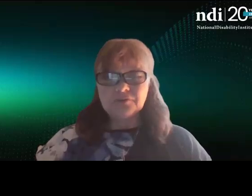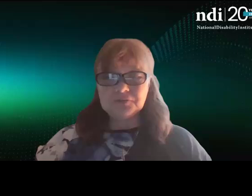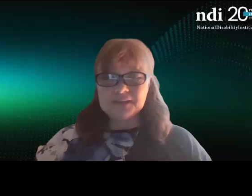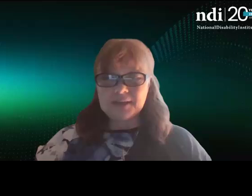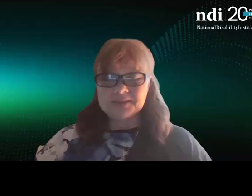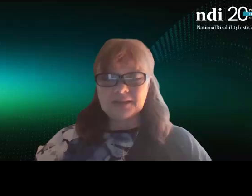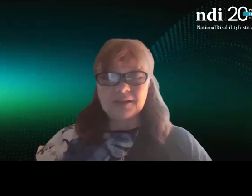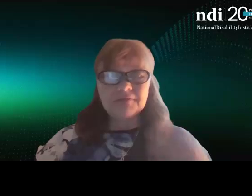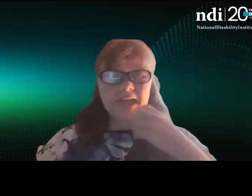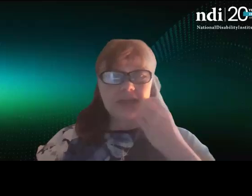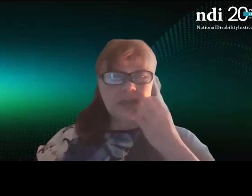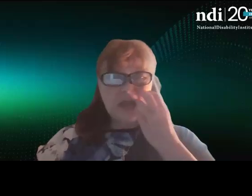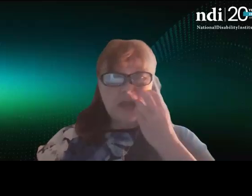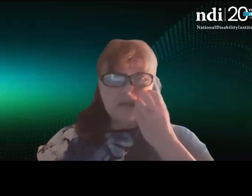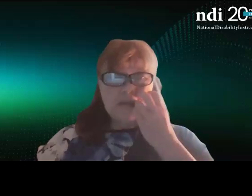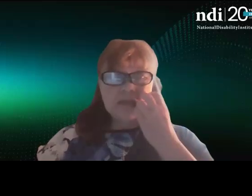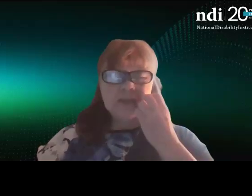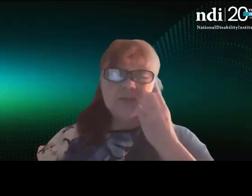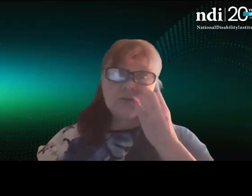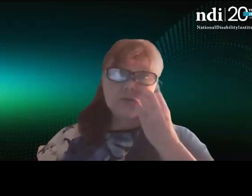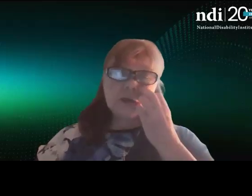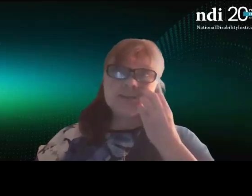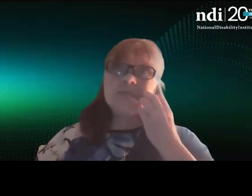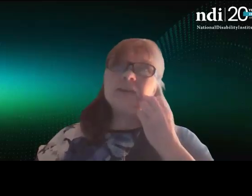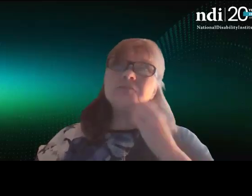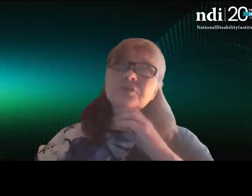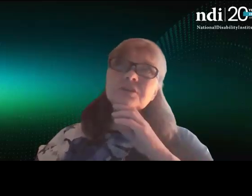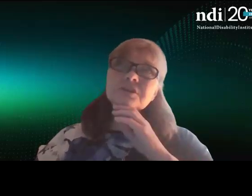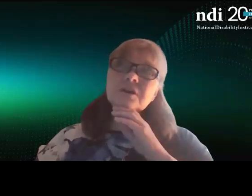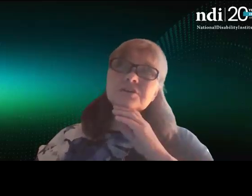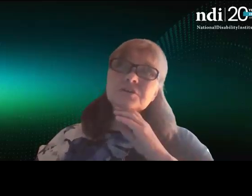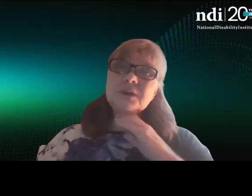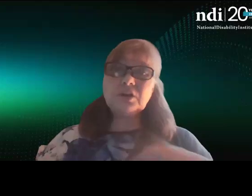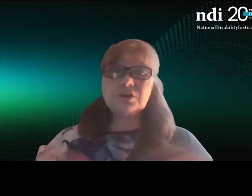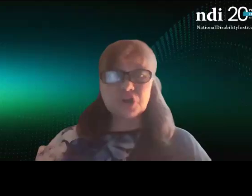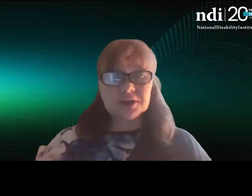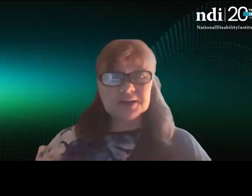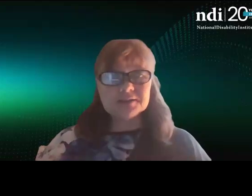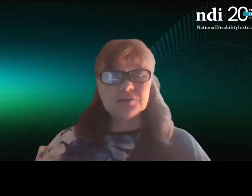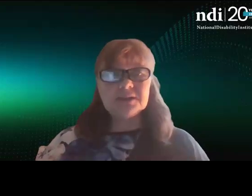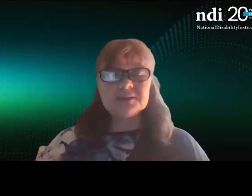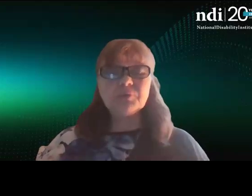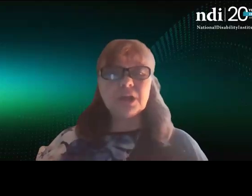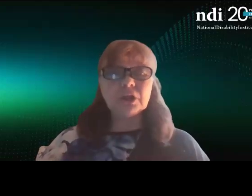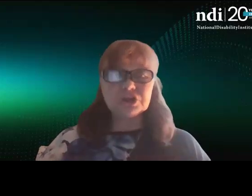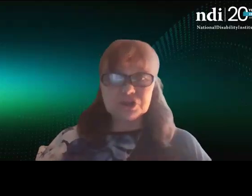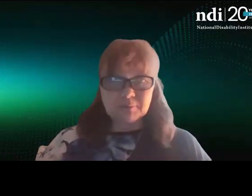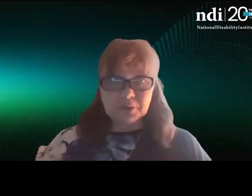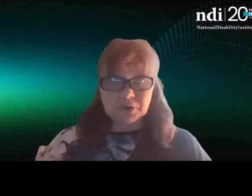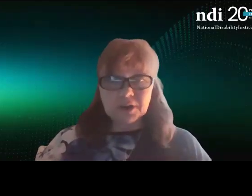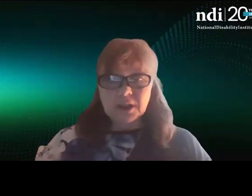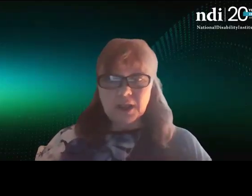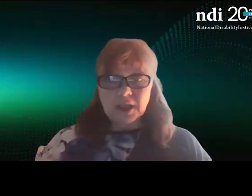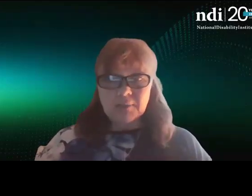Great. Wonderful tips. I love that. You talked about if you're going to talk to a large audience, you need to bring a